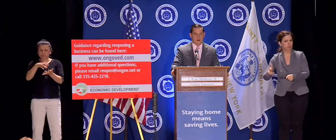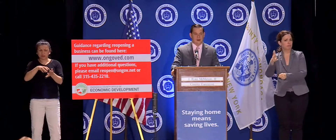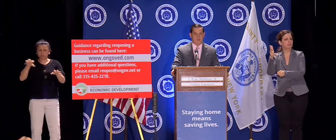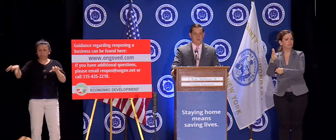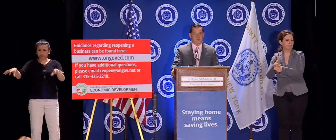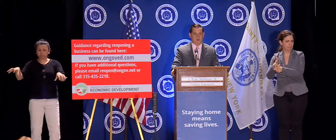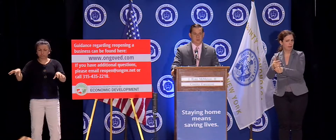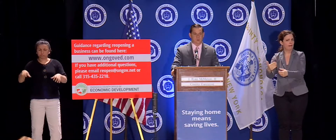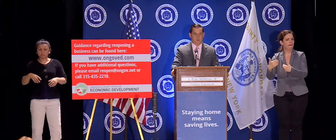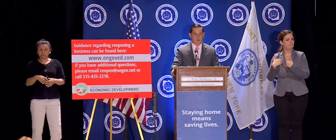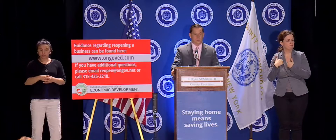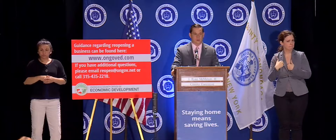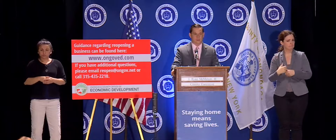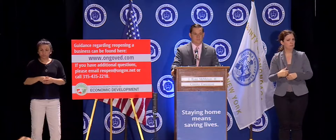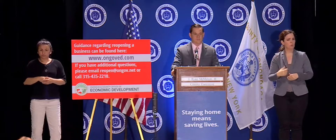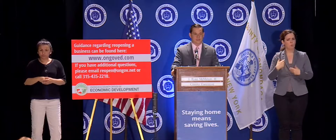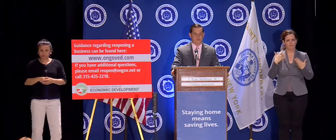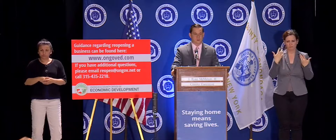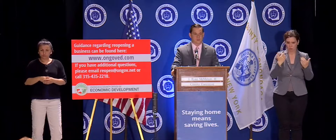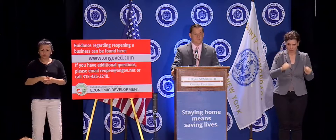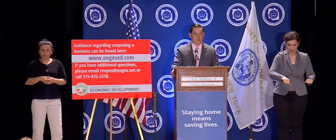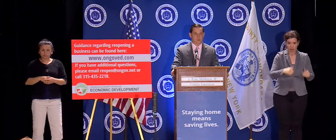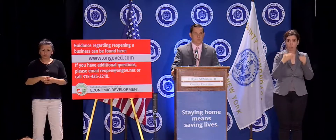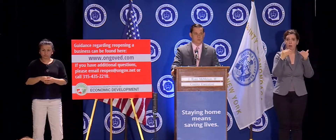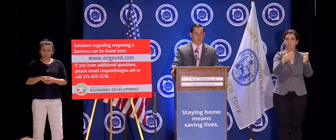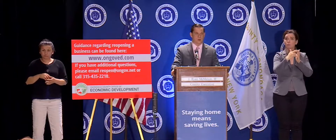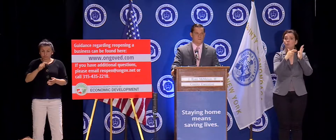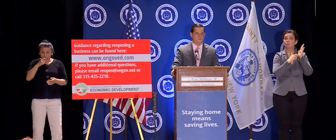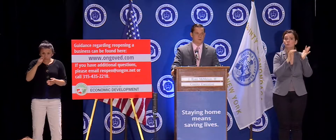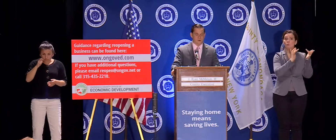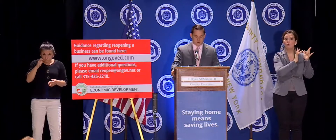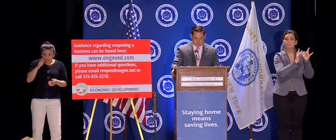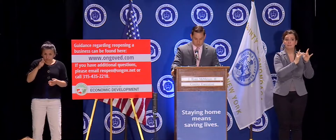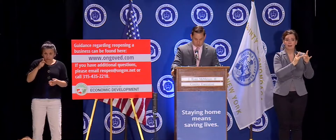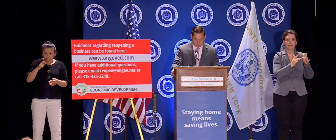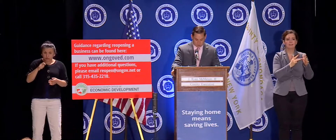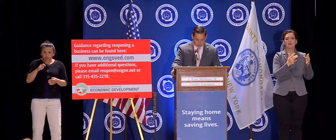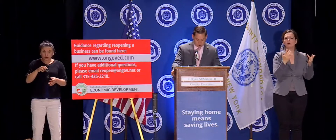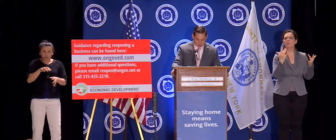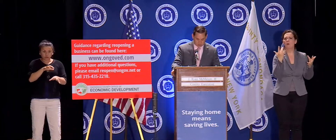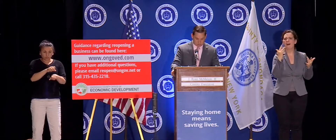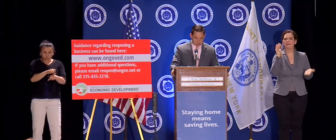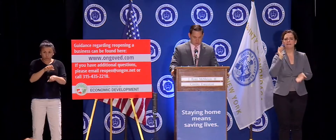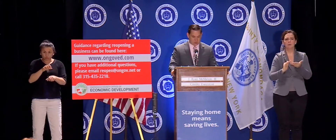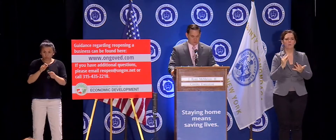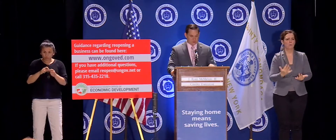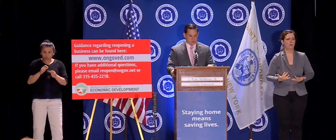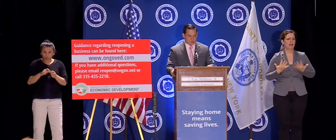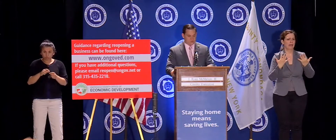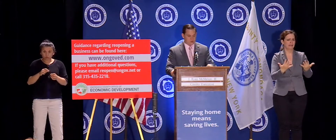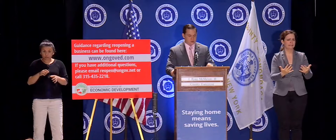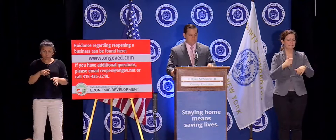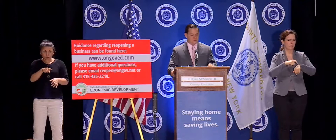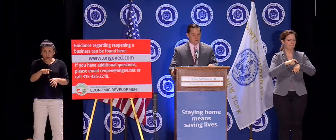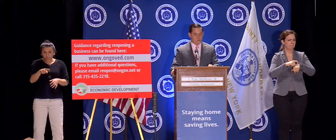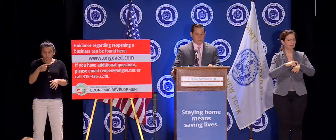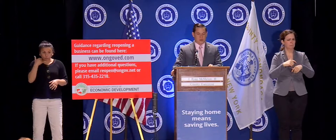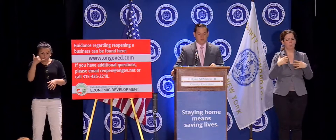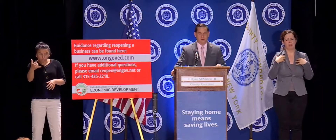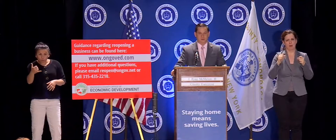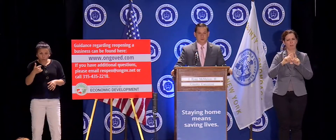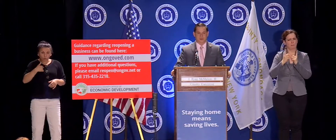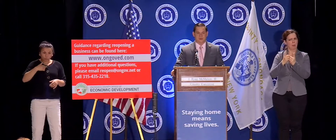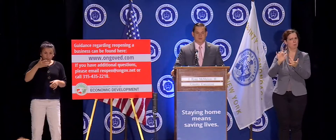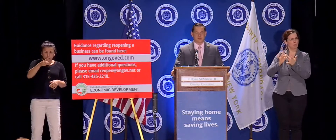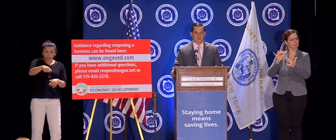that. But certainly we will test folks if they show up as well. So in the governor's briefing,